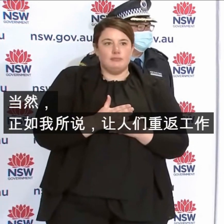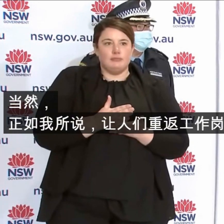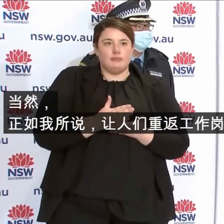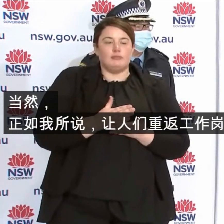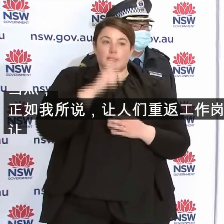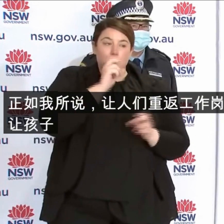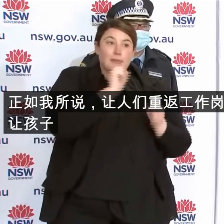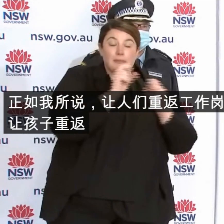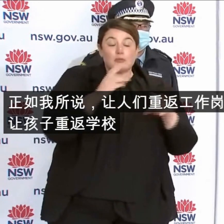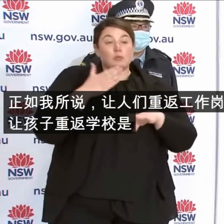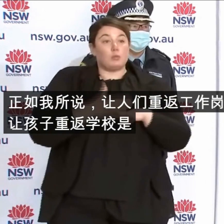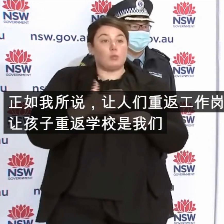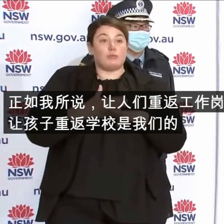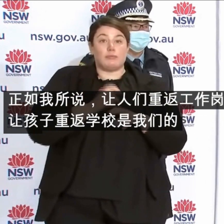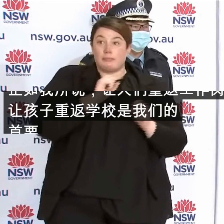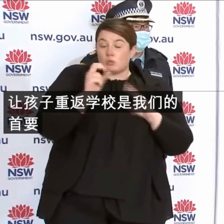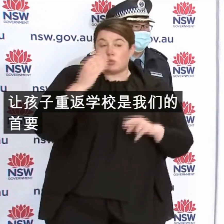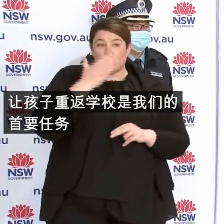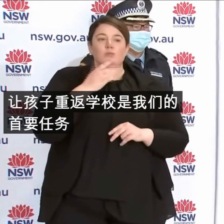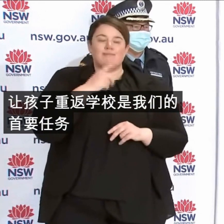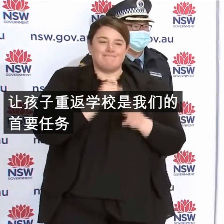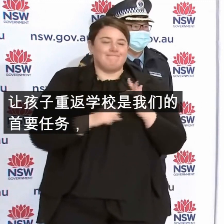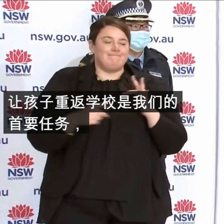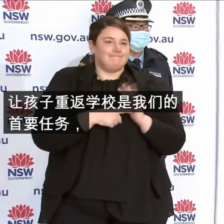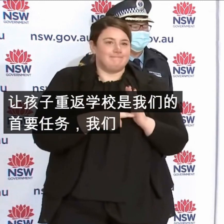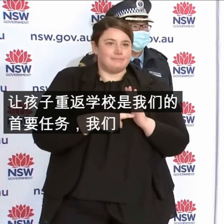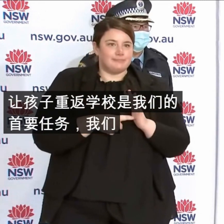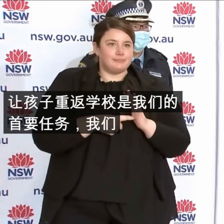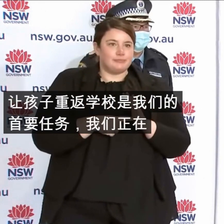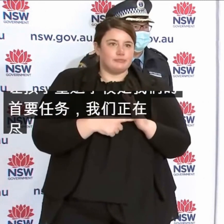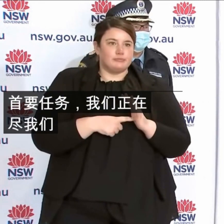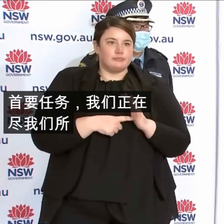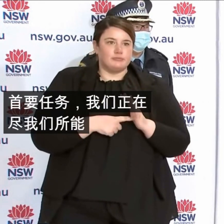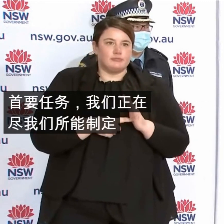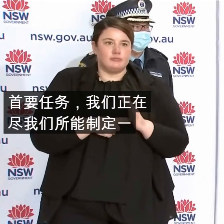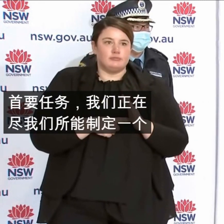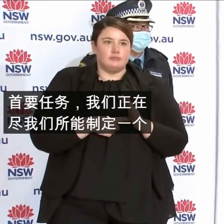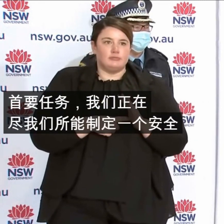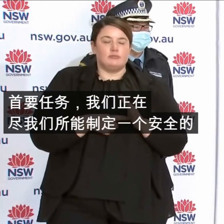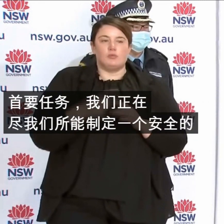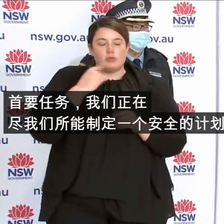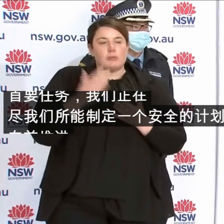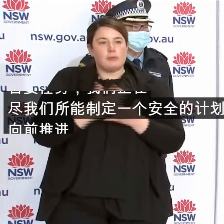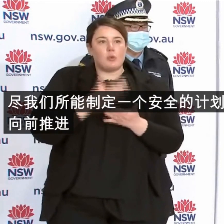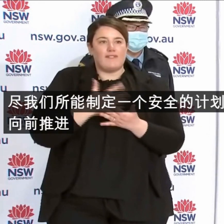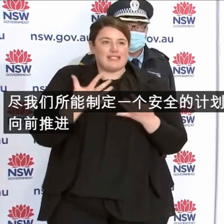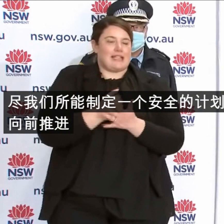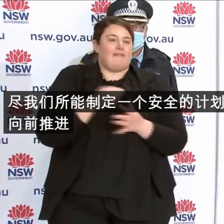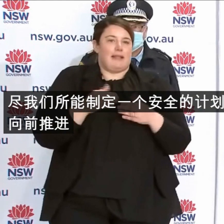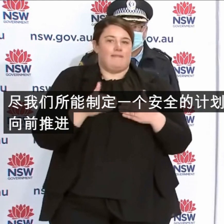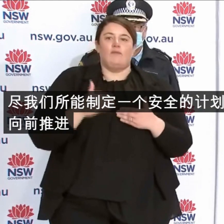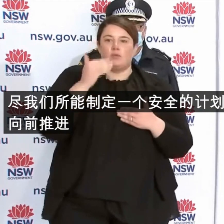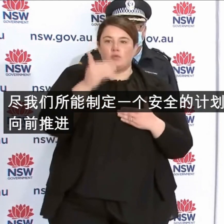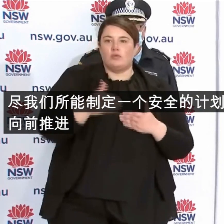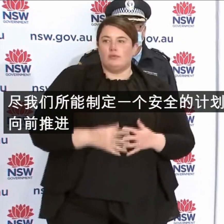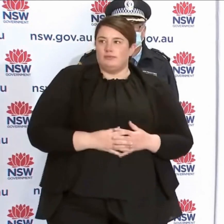getting people back to work, getting kids back to school are our priorities. And we're working as hard as we can to have a safe plan moving forward. So